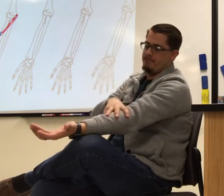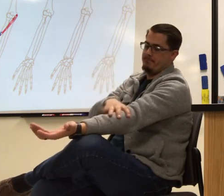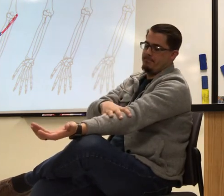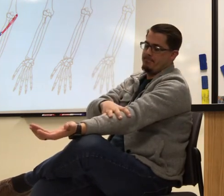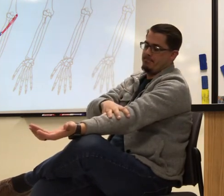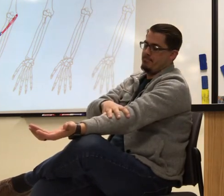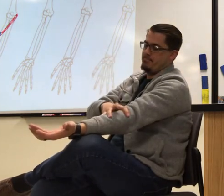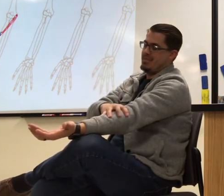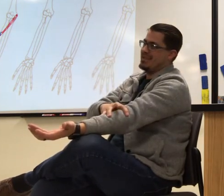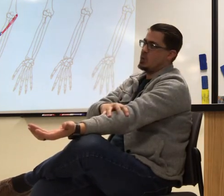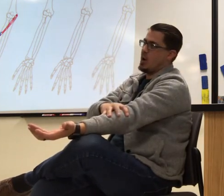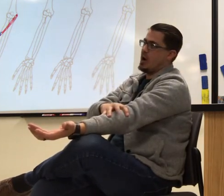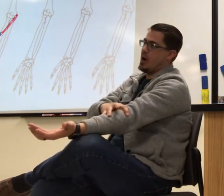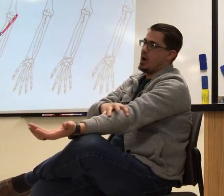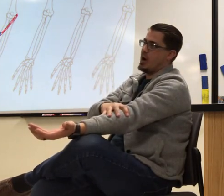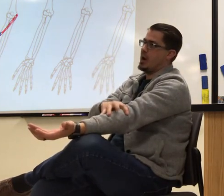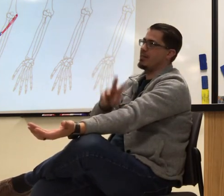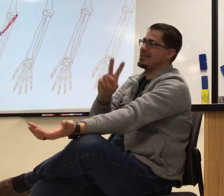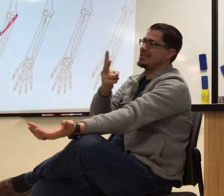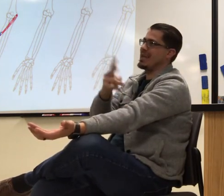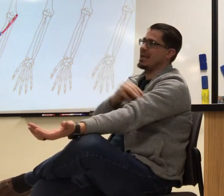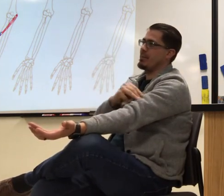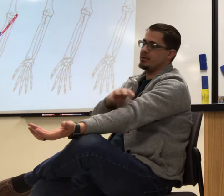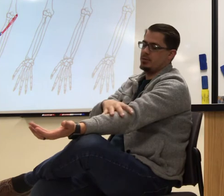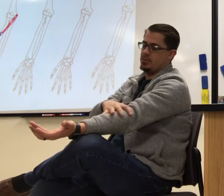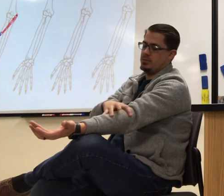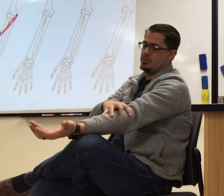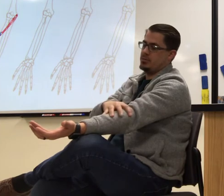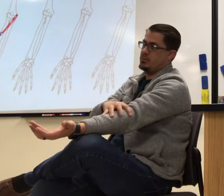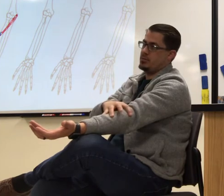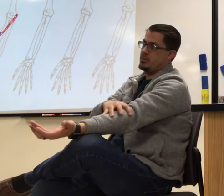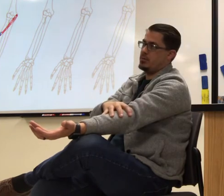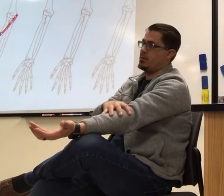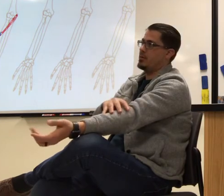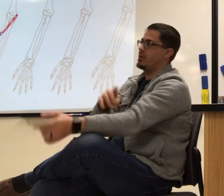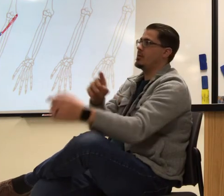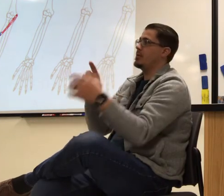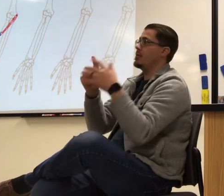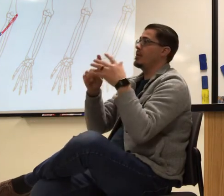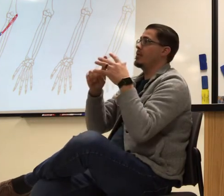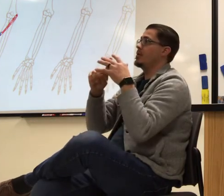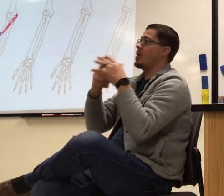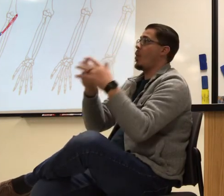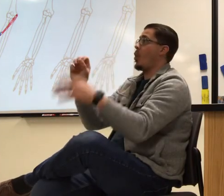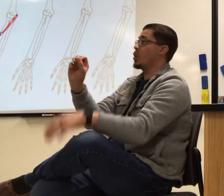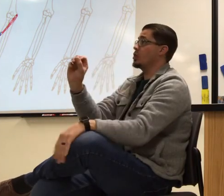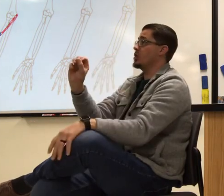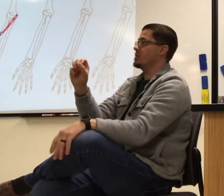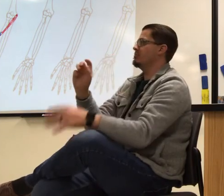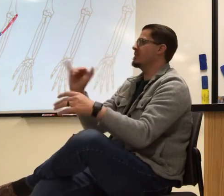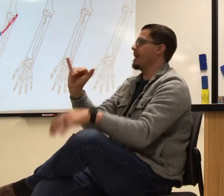carpi radialis. The origin is the same. Okay, medial epicondyle.